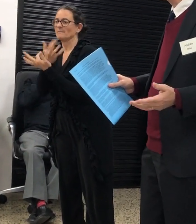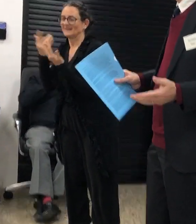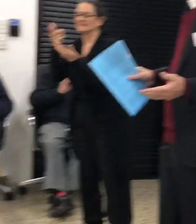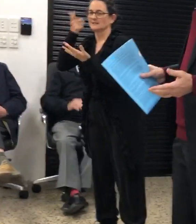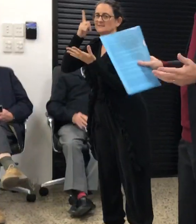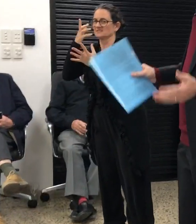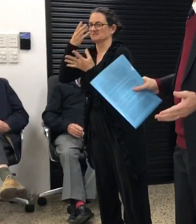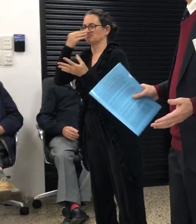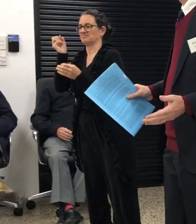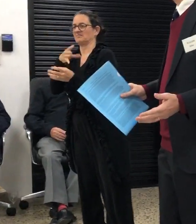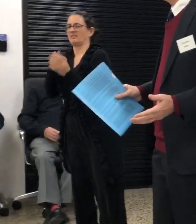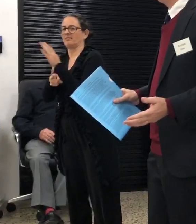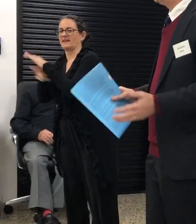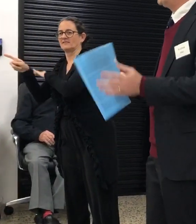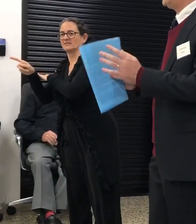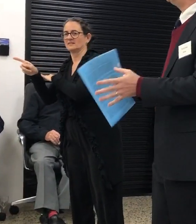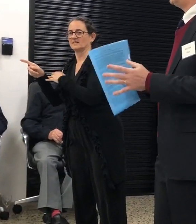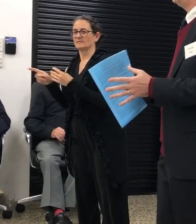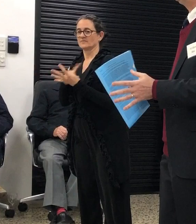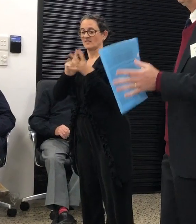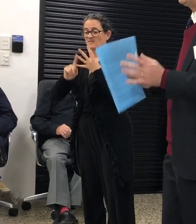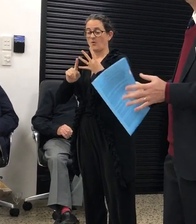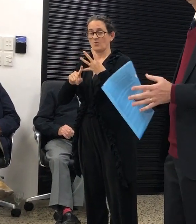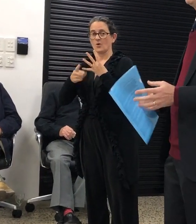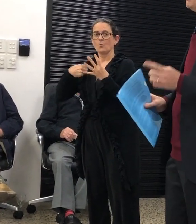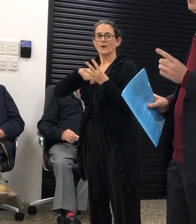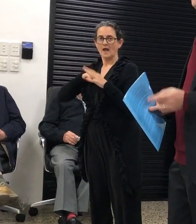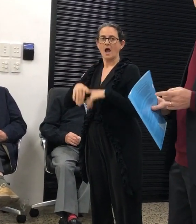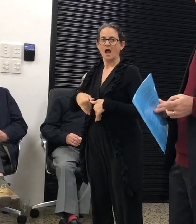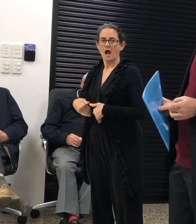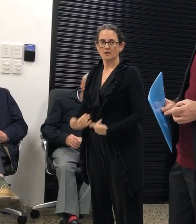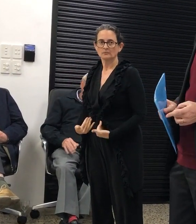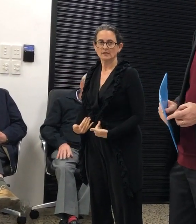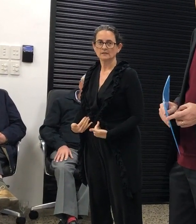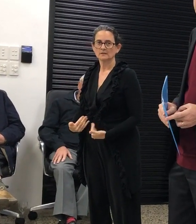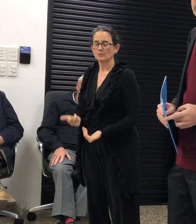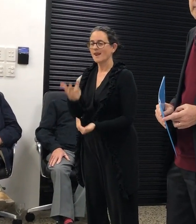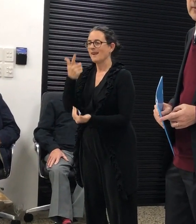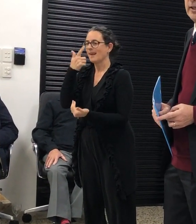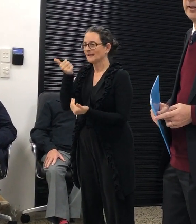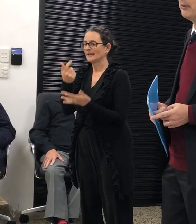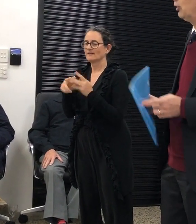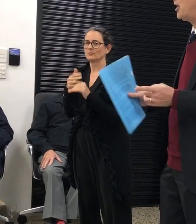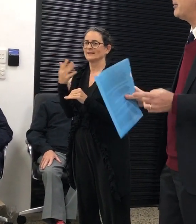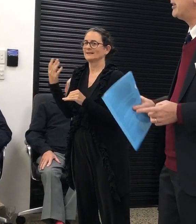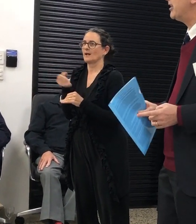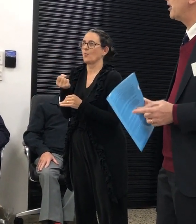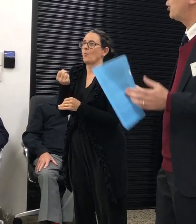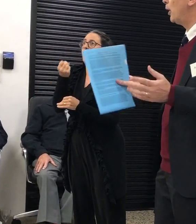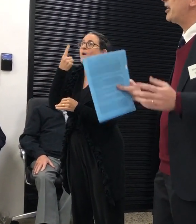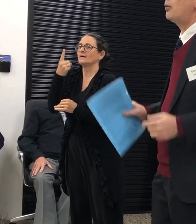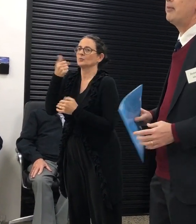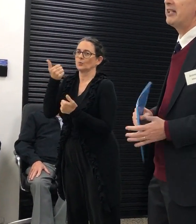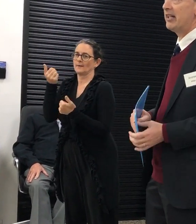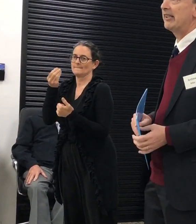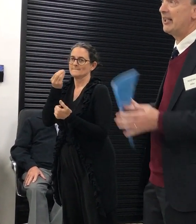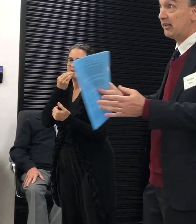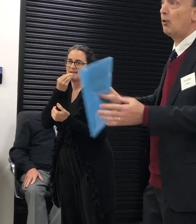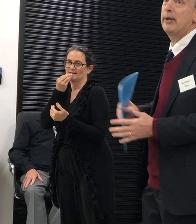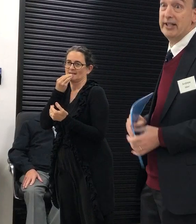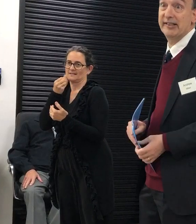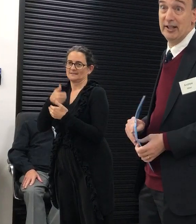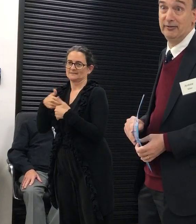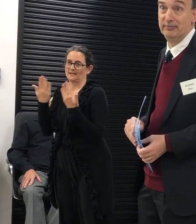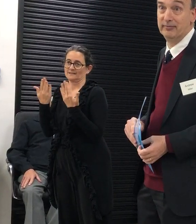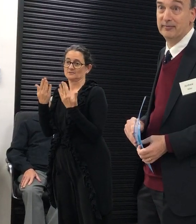rest of it, we're hungry. He said, the kids here would be lucky if they got 1 decent meal a day. So he looked at me and he said, so if you want to know what my day's like,